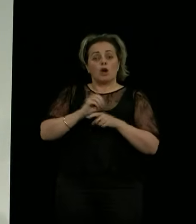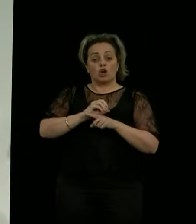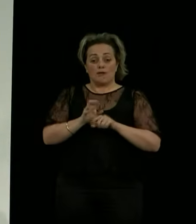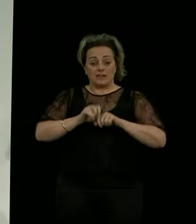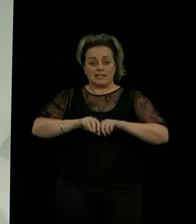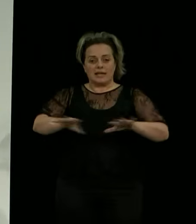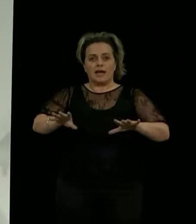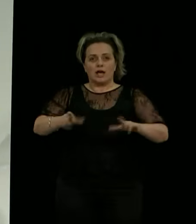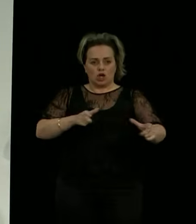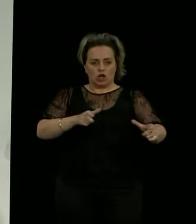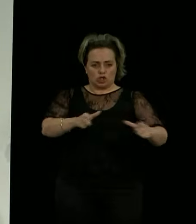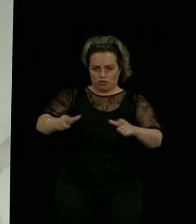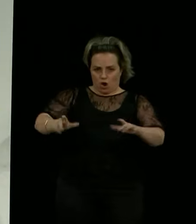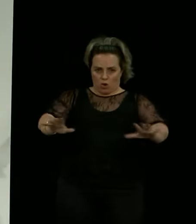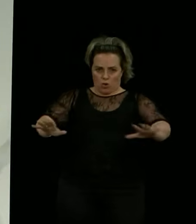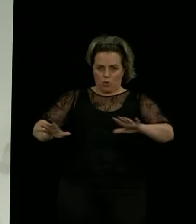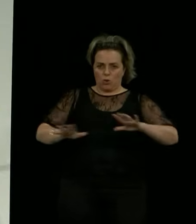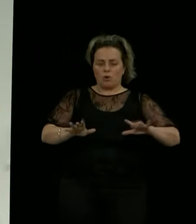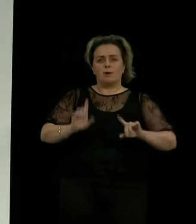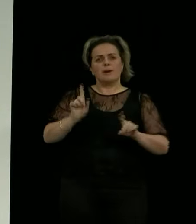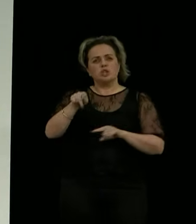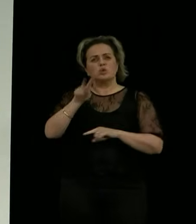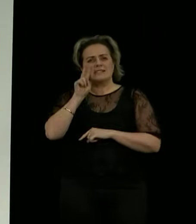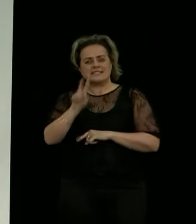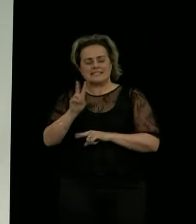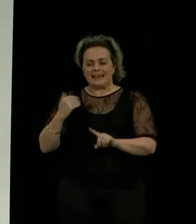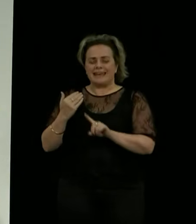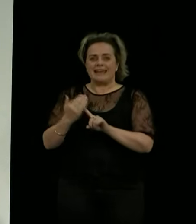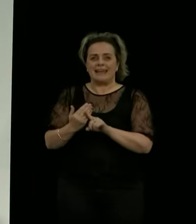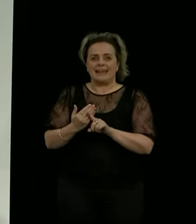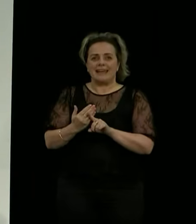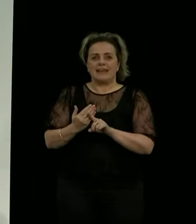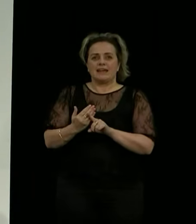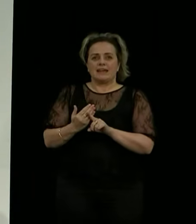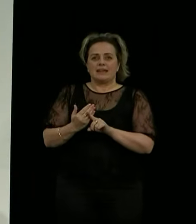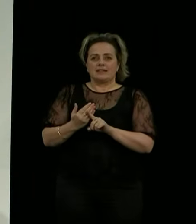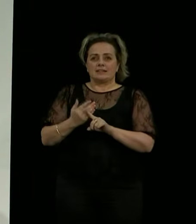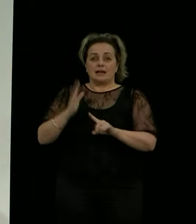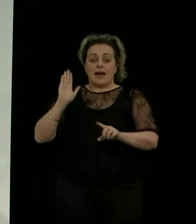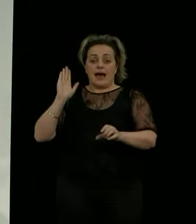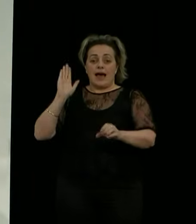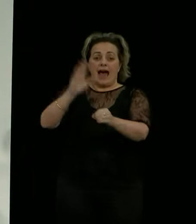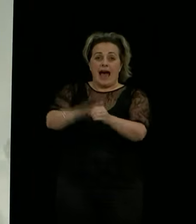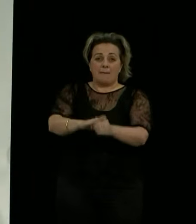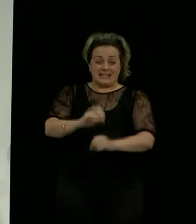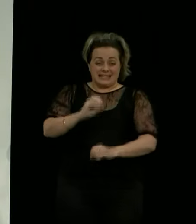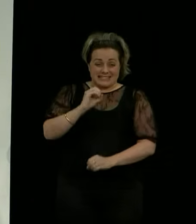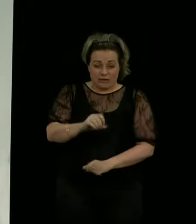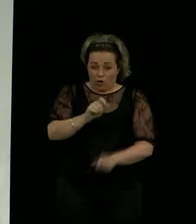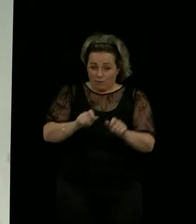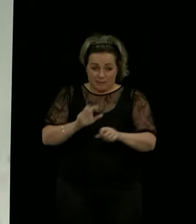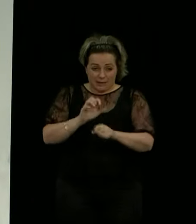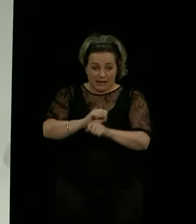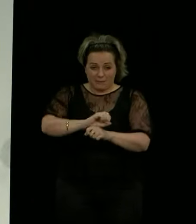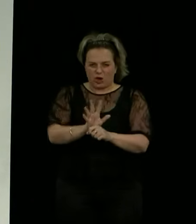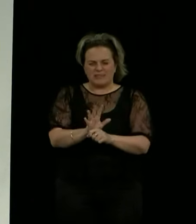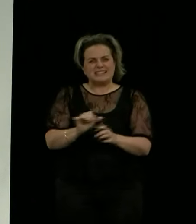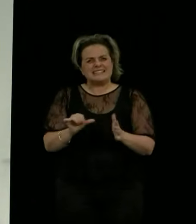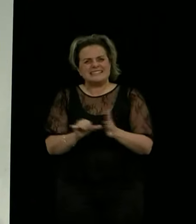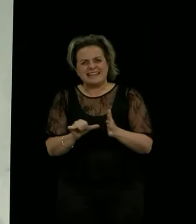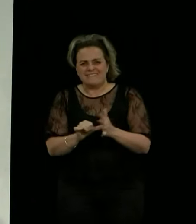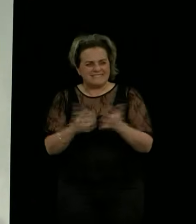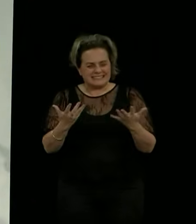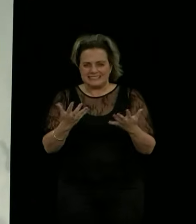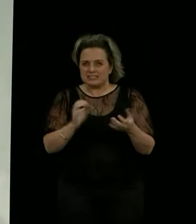but as you can see with this outbreak and with Delta, the return to zero is incredibly difficult, and our restrictions alone are